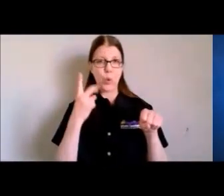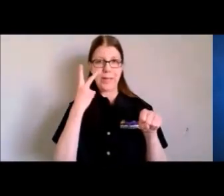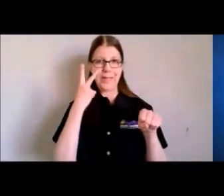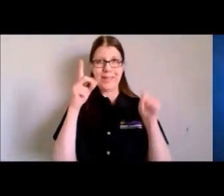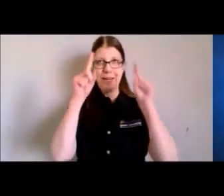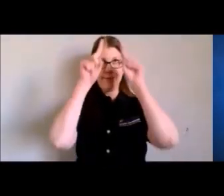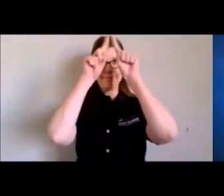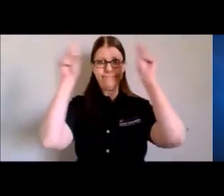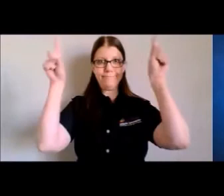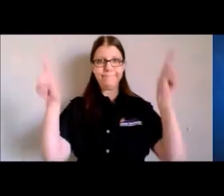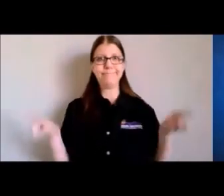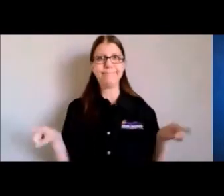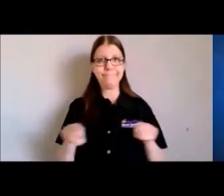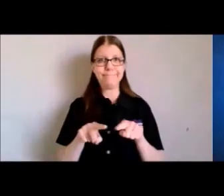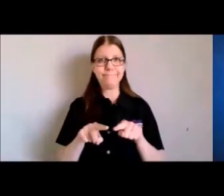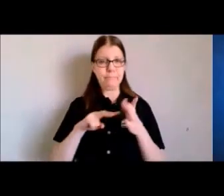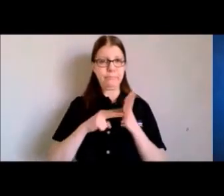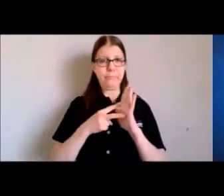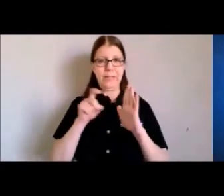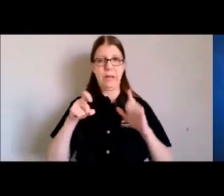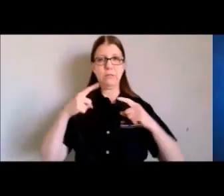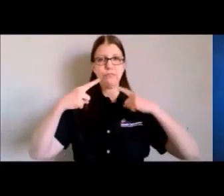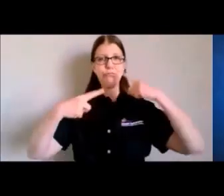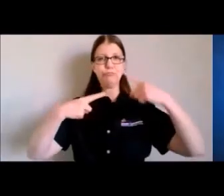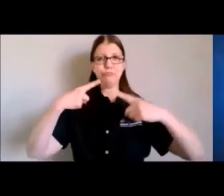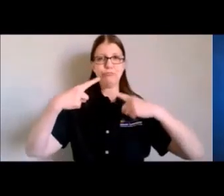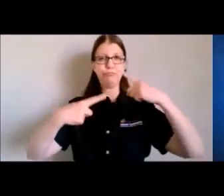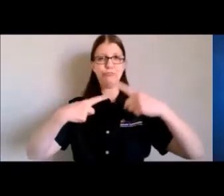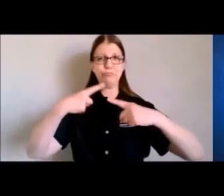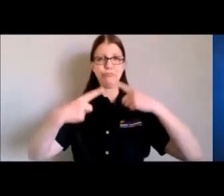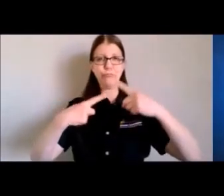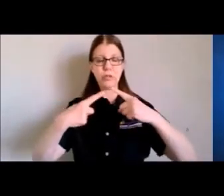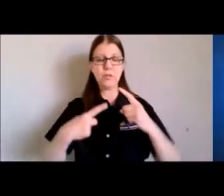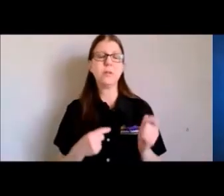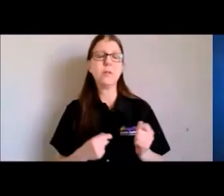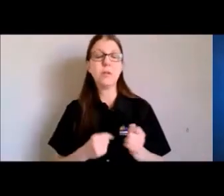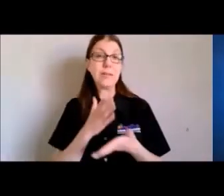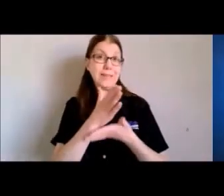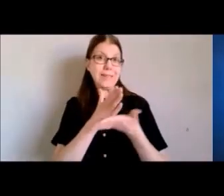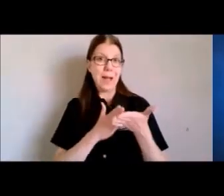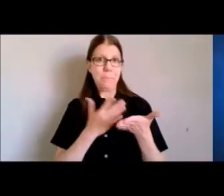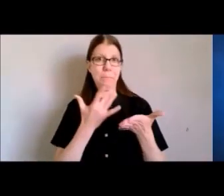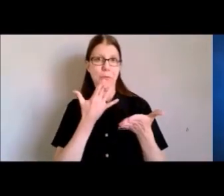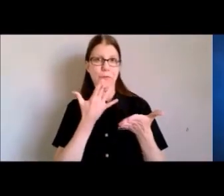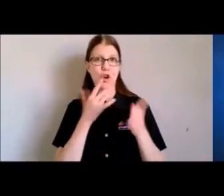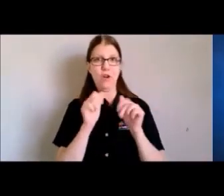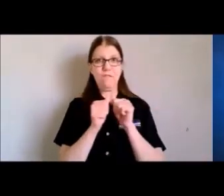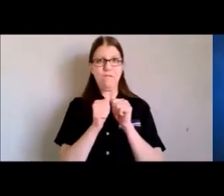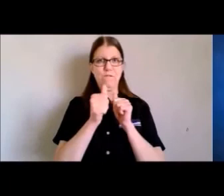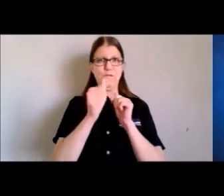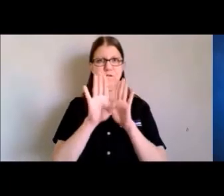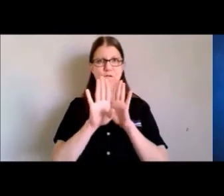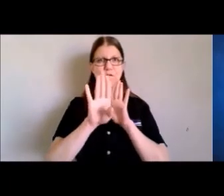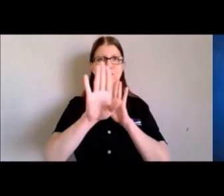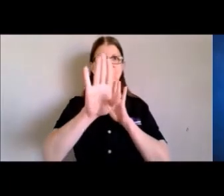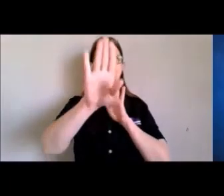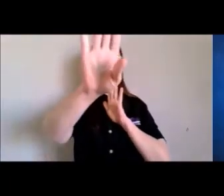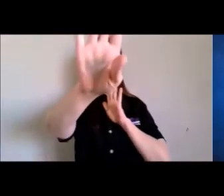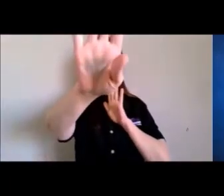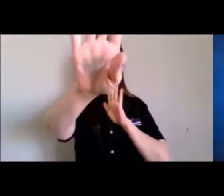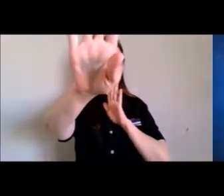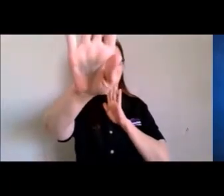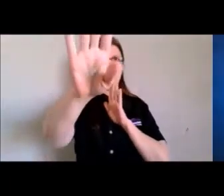vision, they can only see within a certain amount of space, and they have